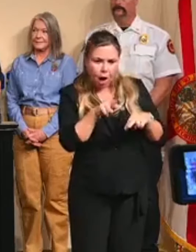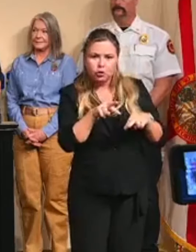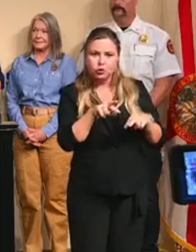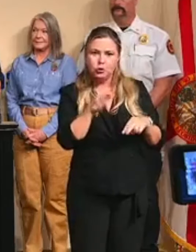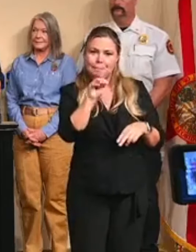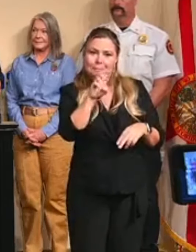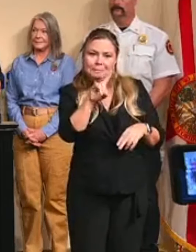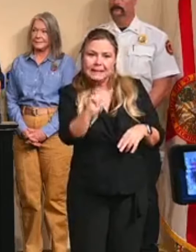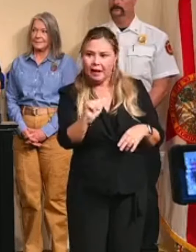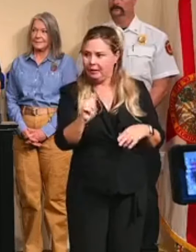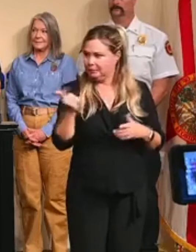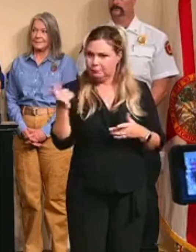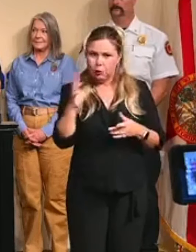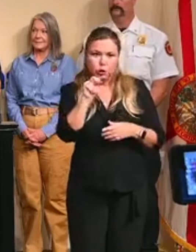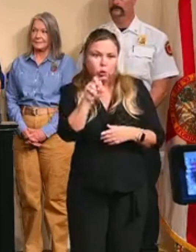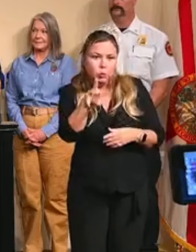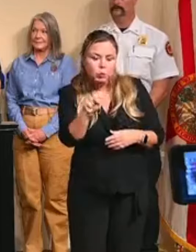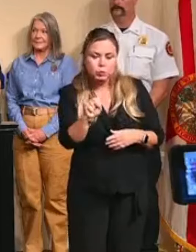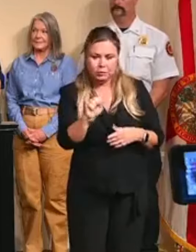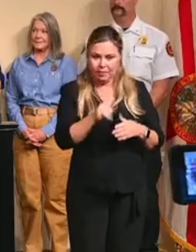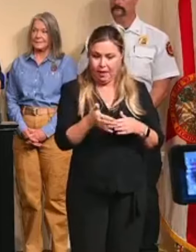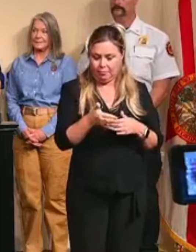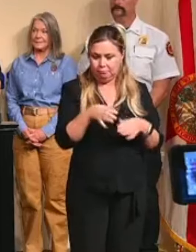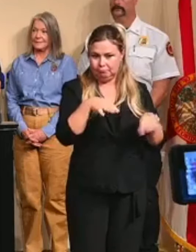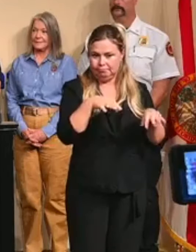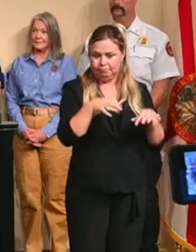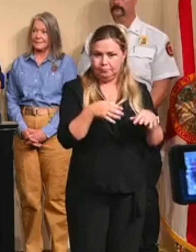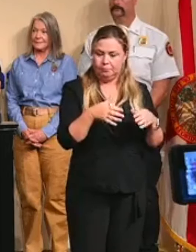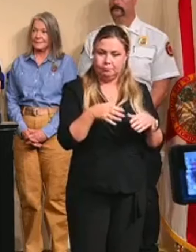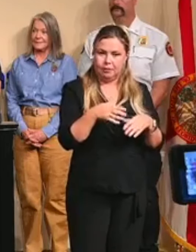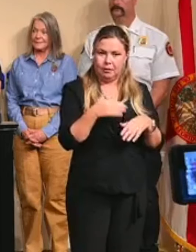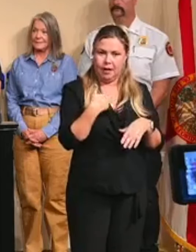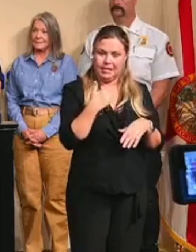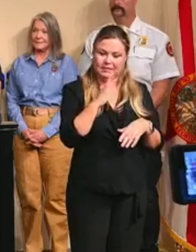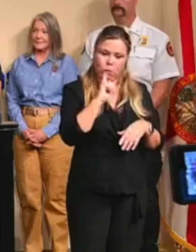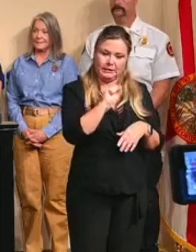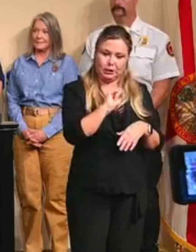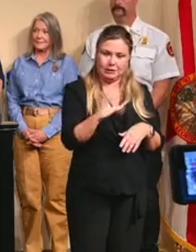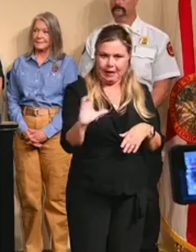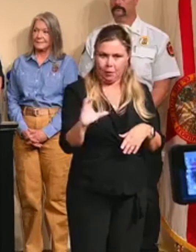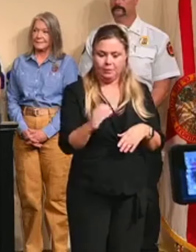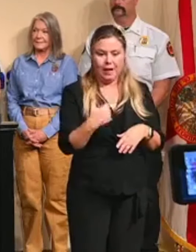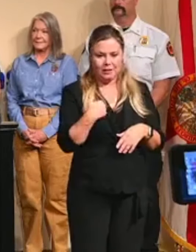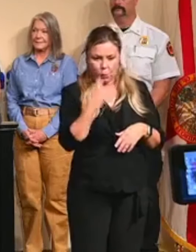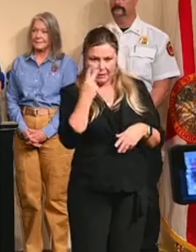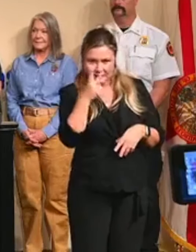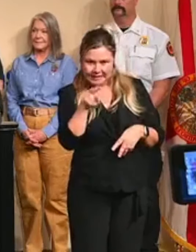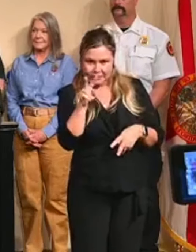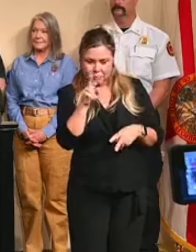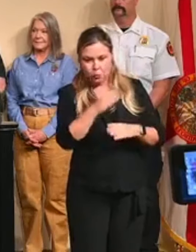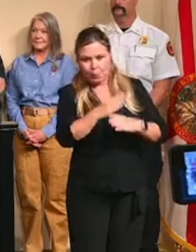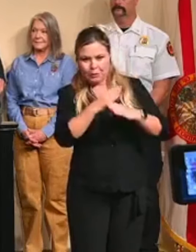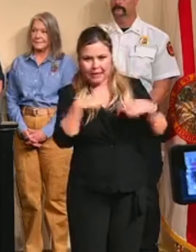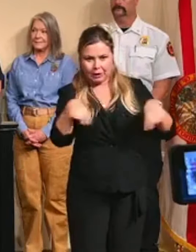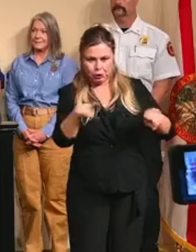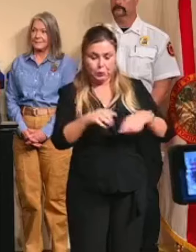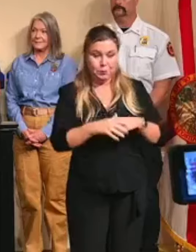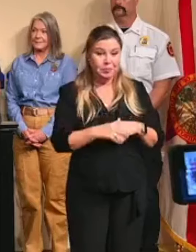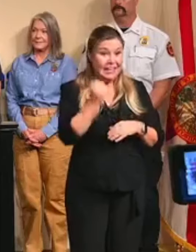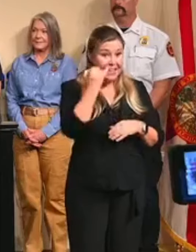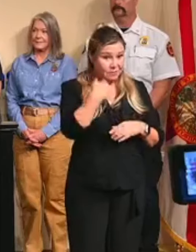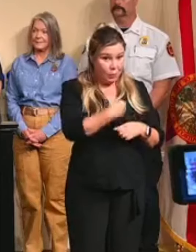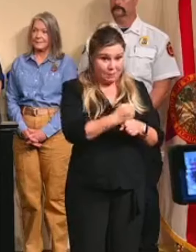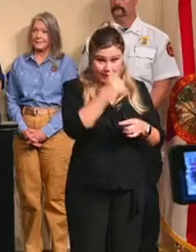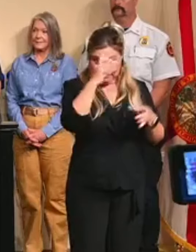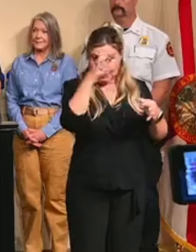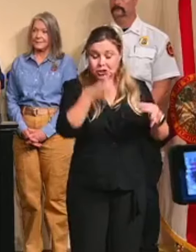media platforms here that cover St. Johns County, and that information we'll put out to you as we see fit to protect you. If indeed we make